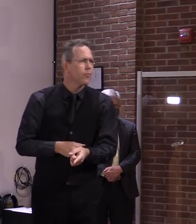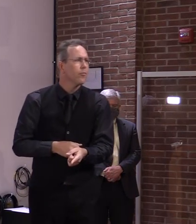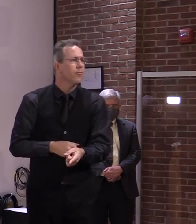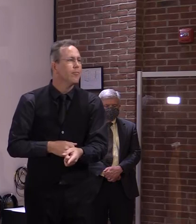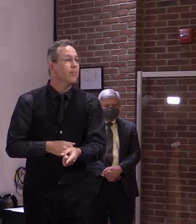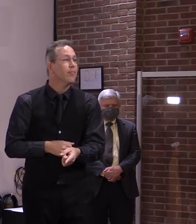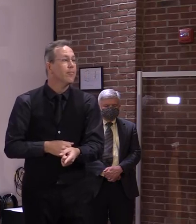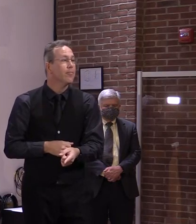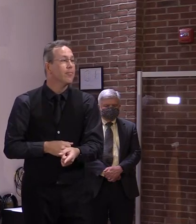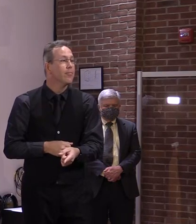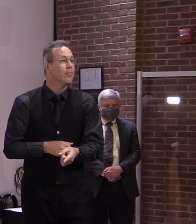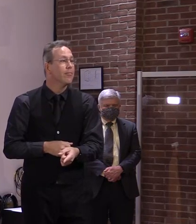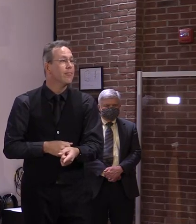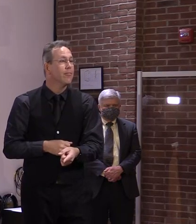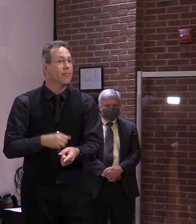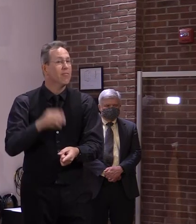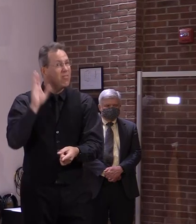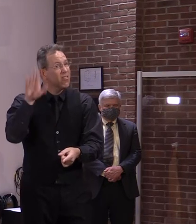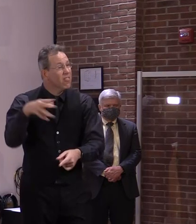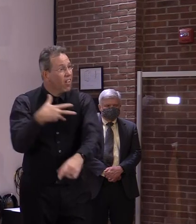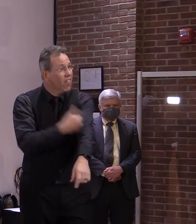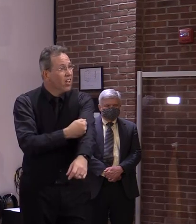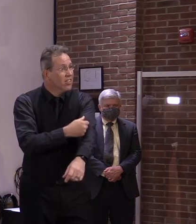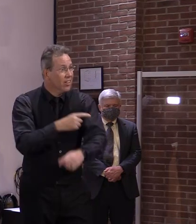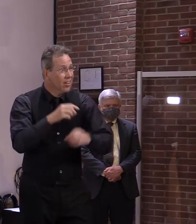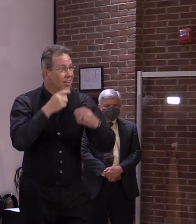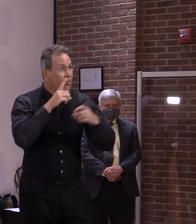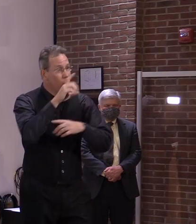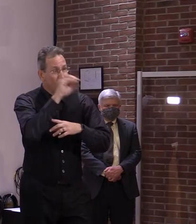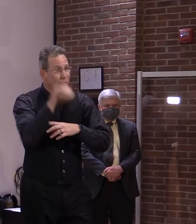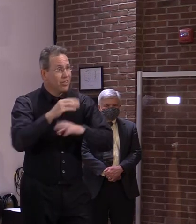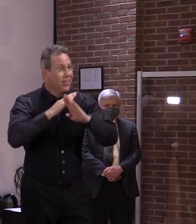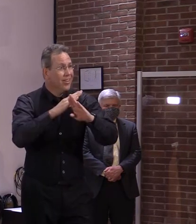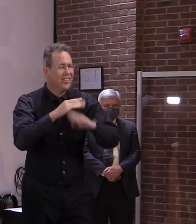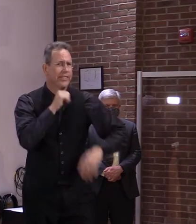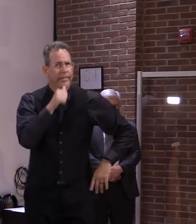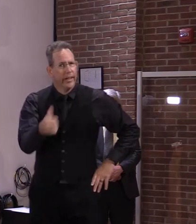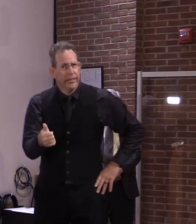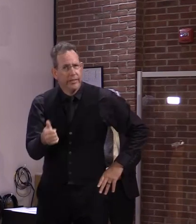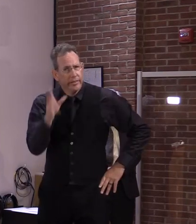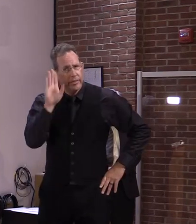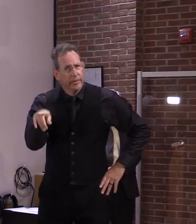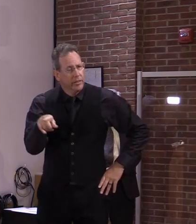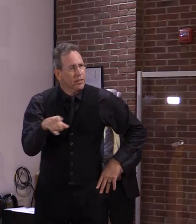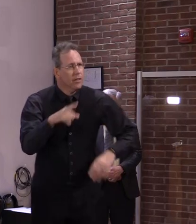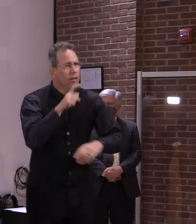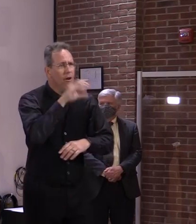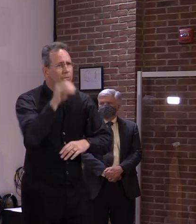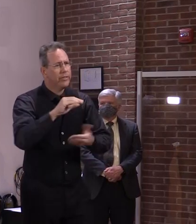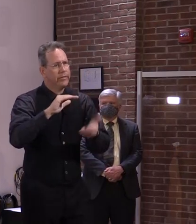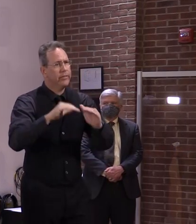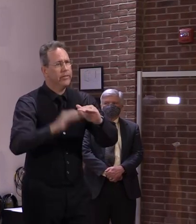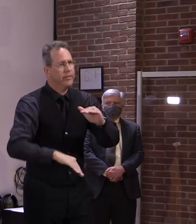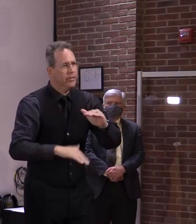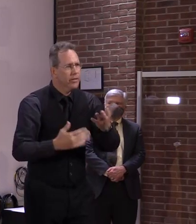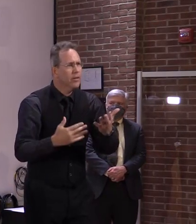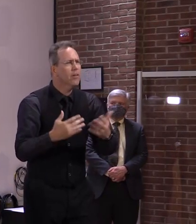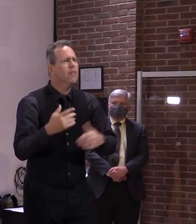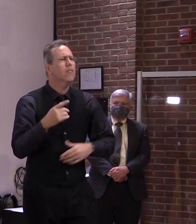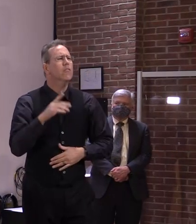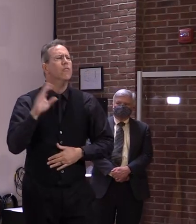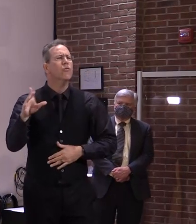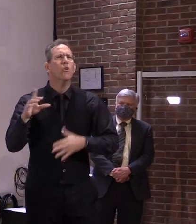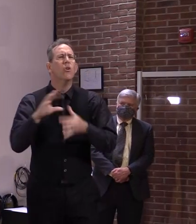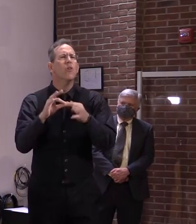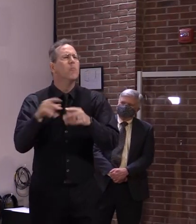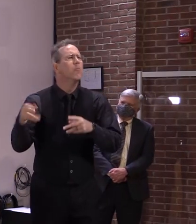100% effective. So what is your message to people who are concerned that lifting the mask mandates will cause more spread of the virus? And what would